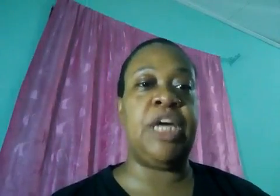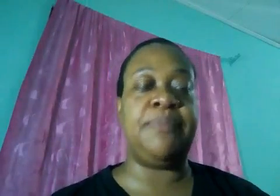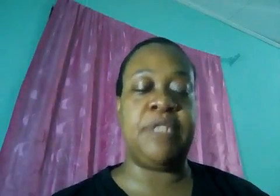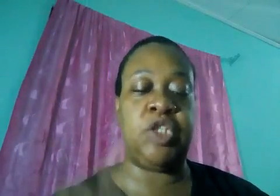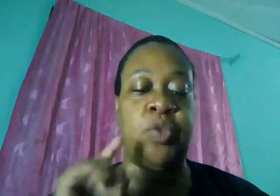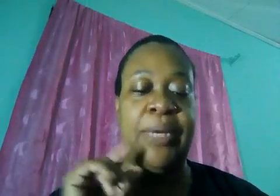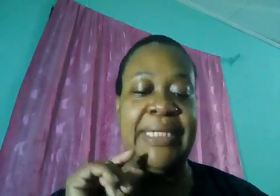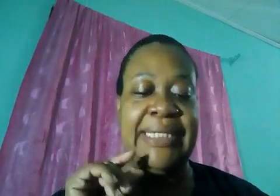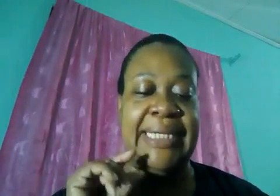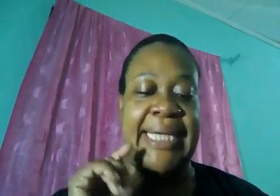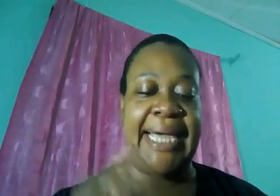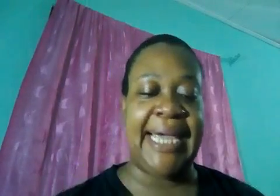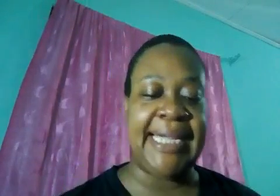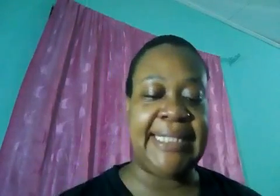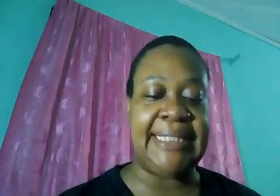chapter 28,